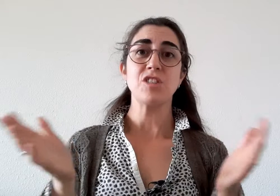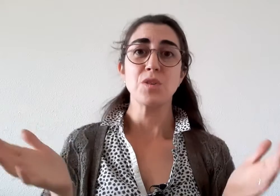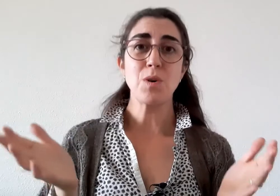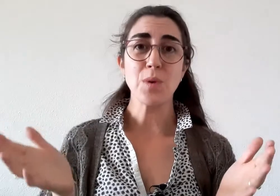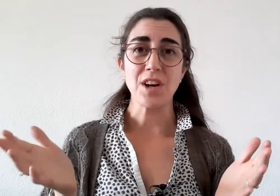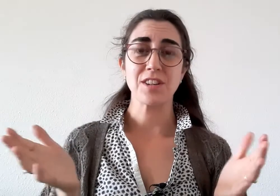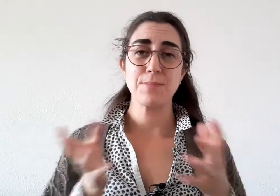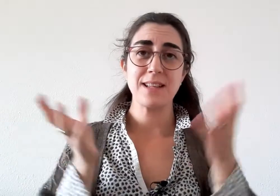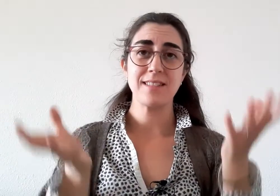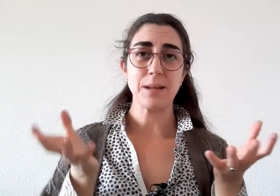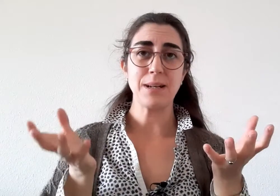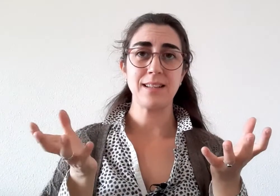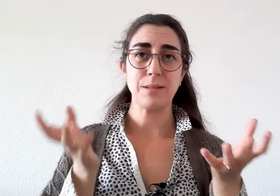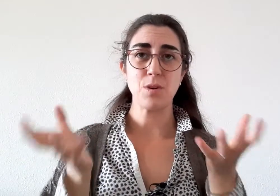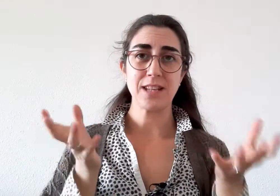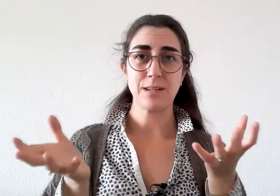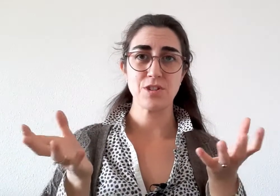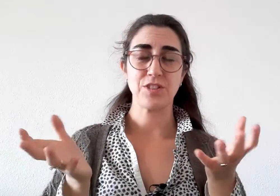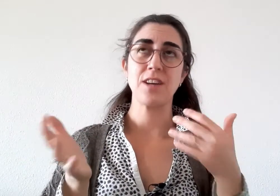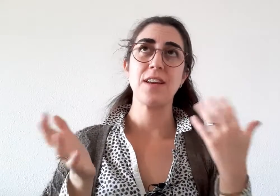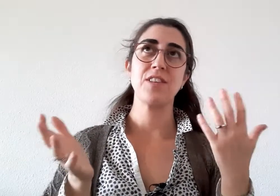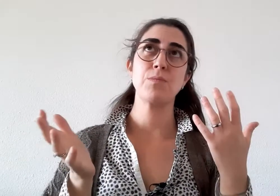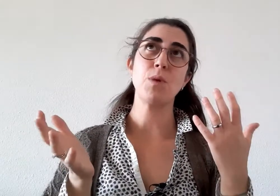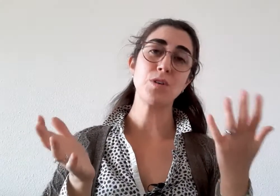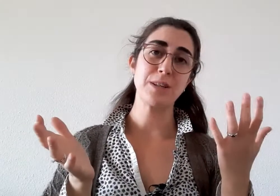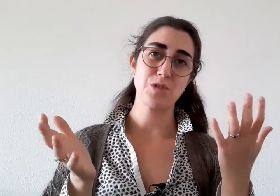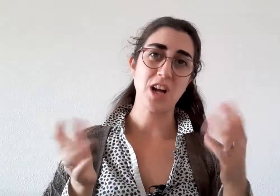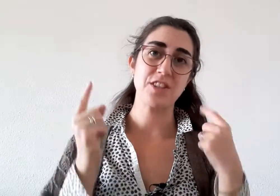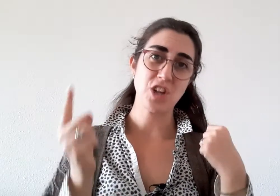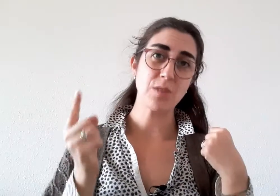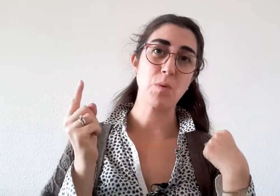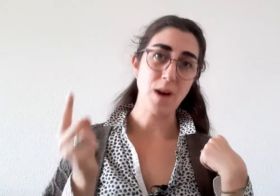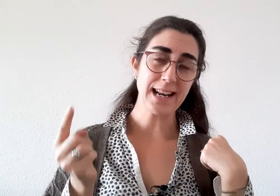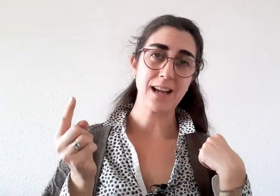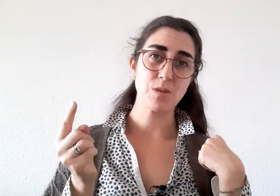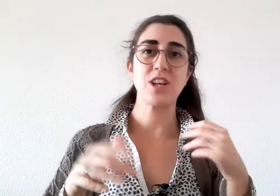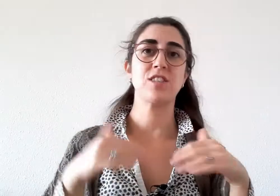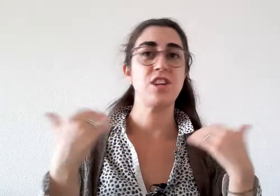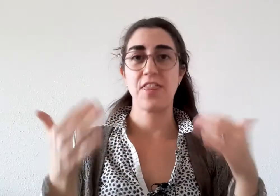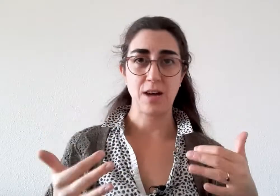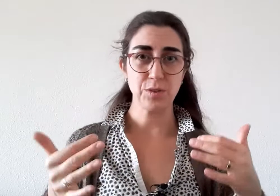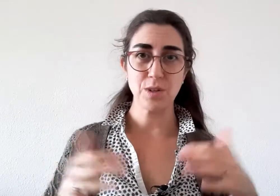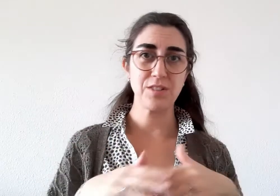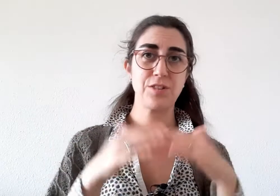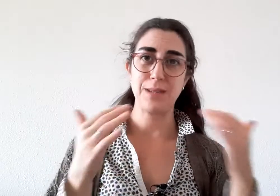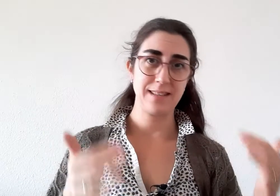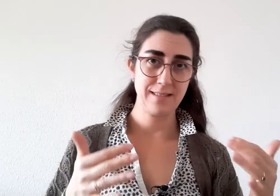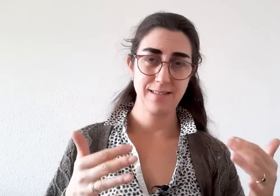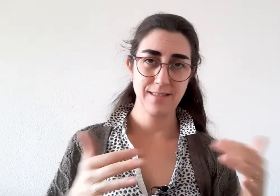more work to be in the same place in both their languages. So if a monolingual child, a child with one language, has to learn 1,000 words to be, at